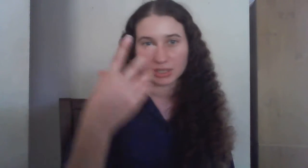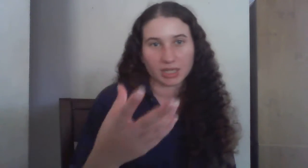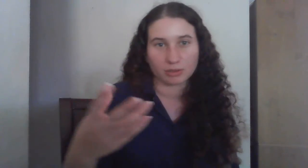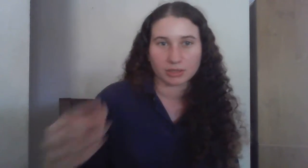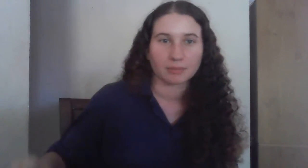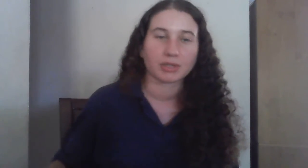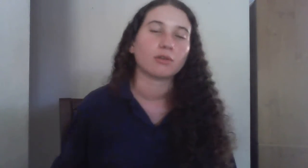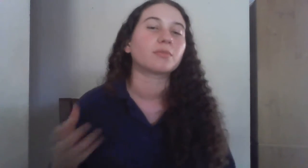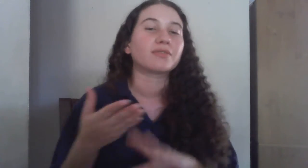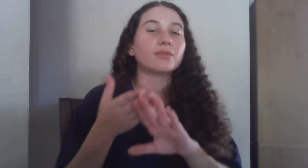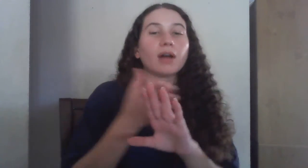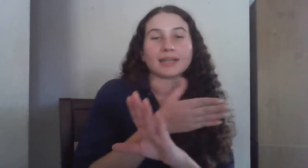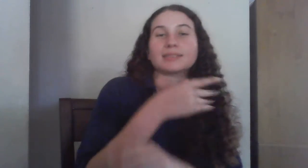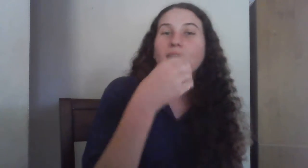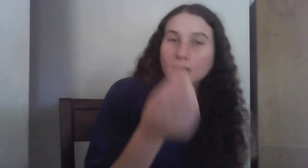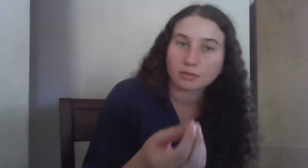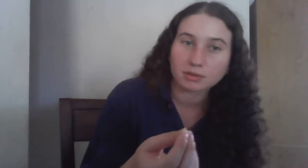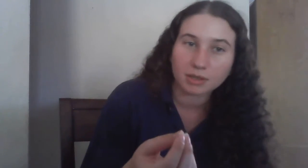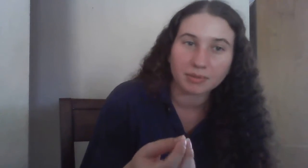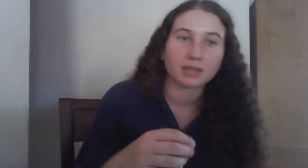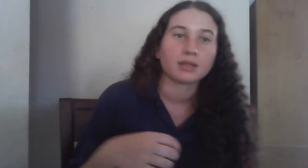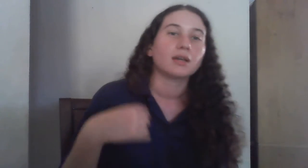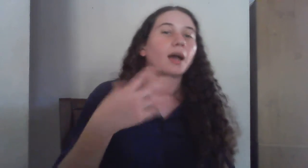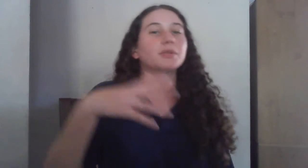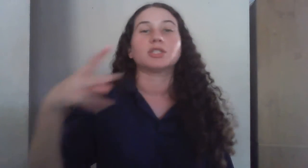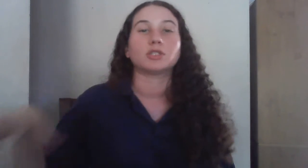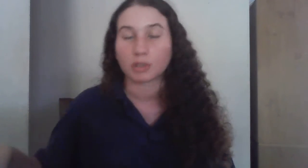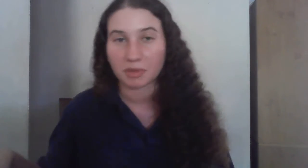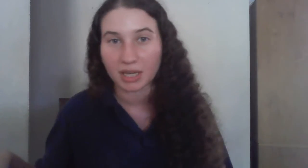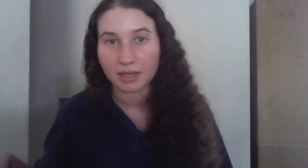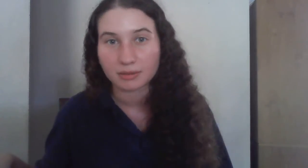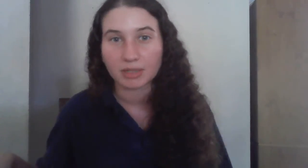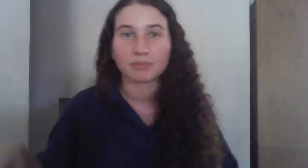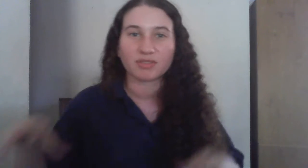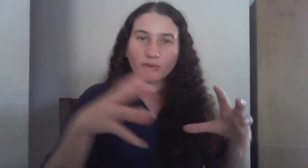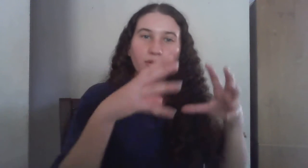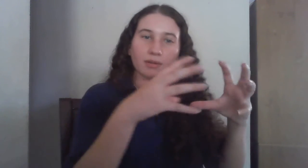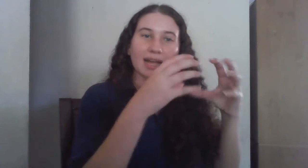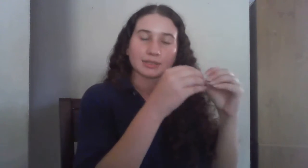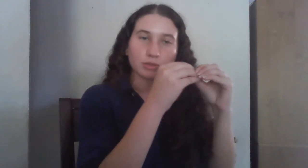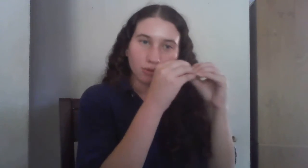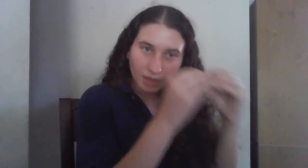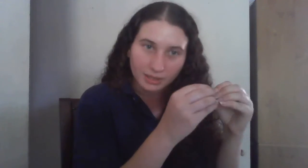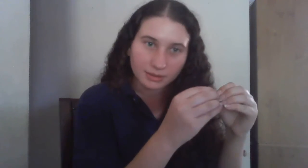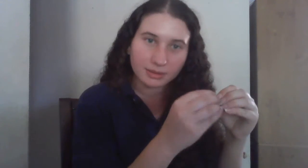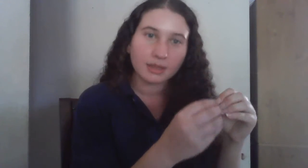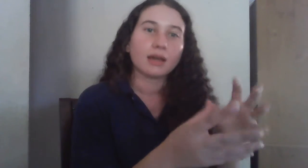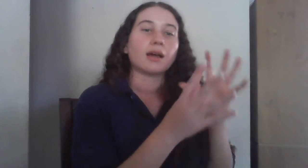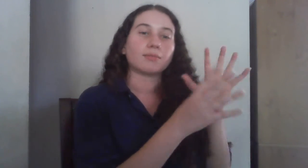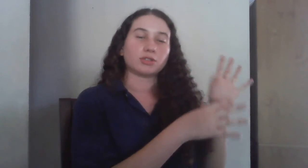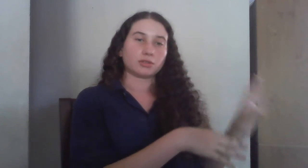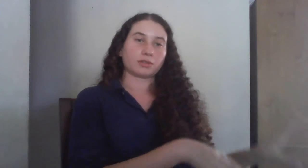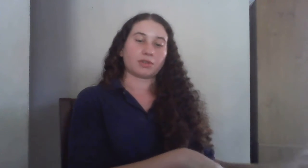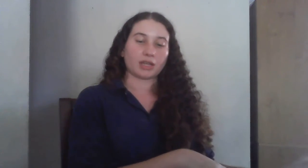tell you something. Or before I tell you something, I'm going to do something else, right? Before I do this, I'm going to do something